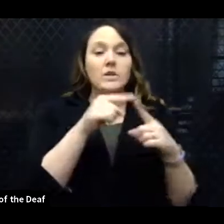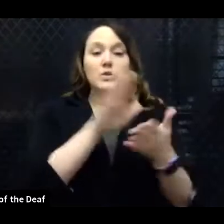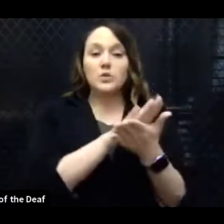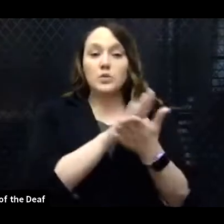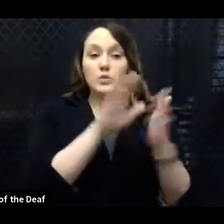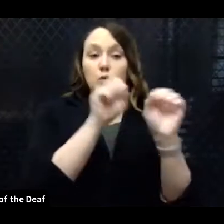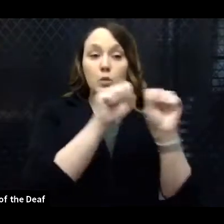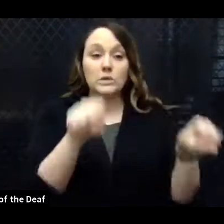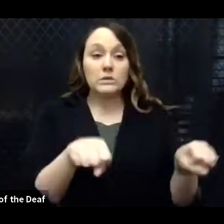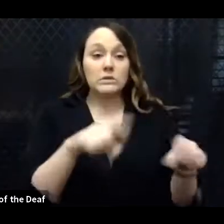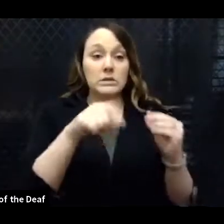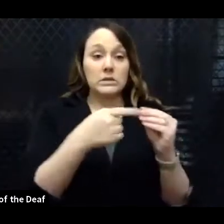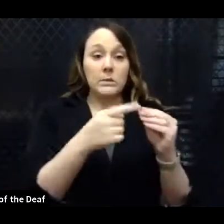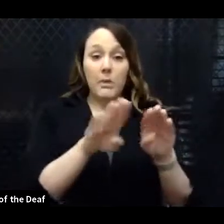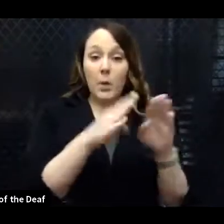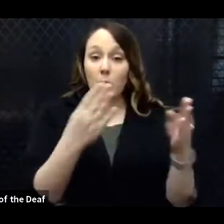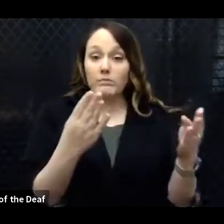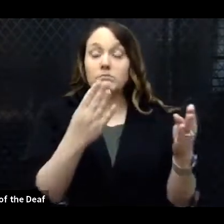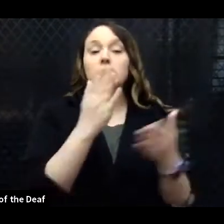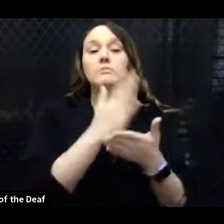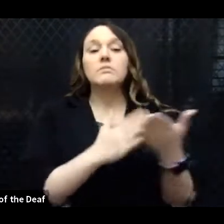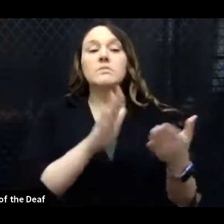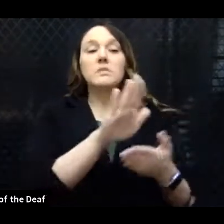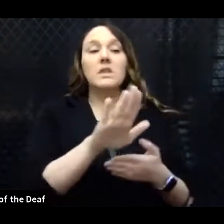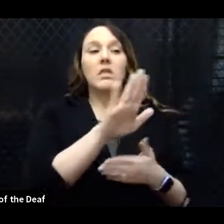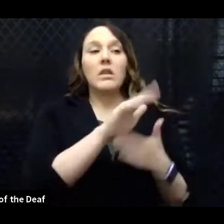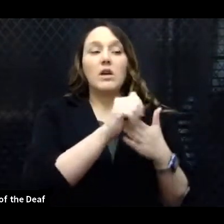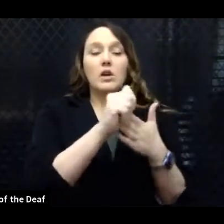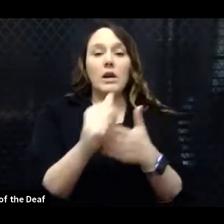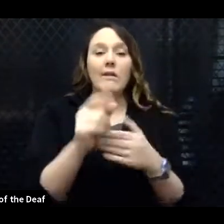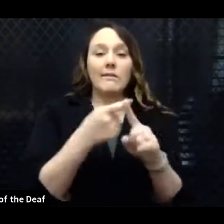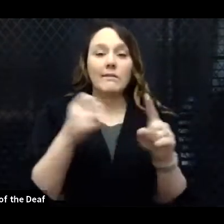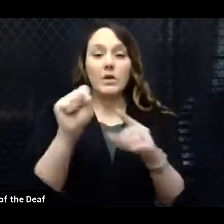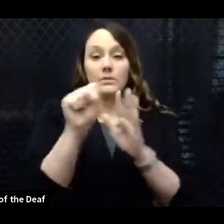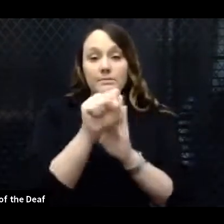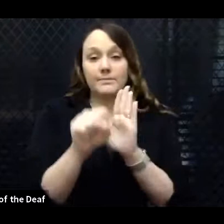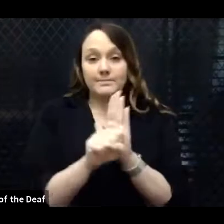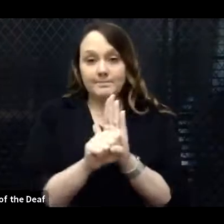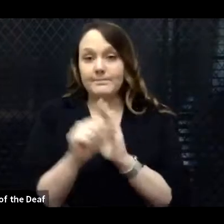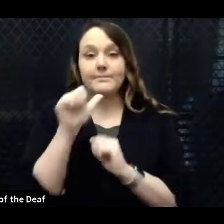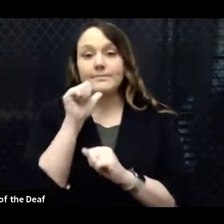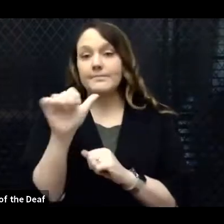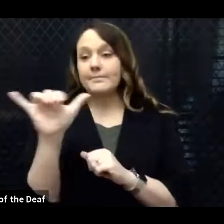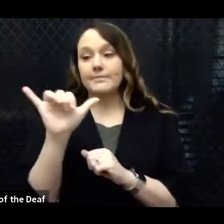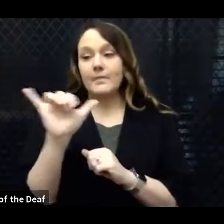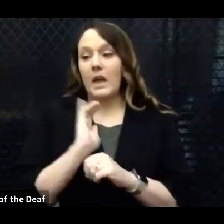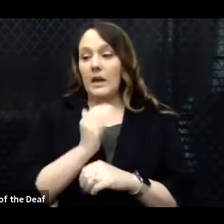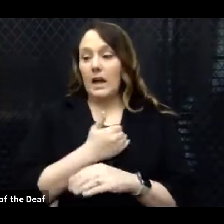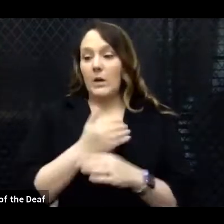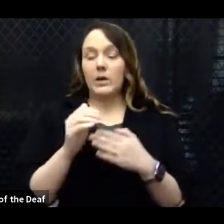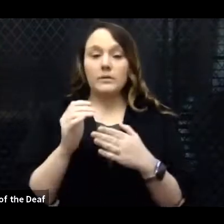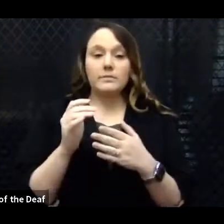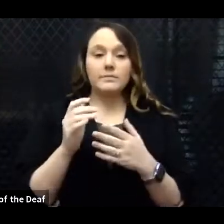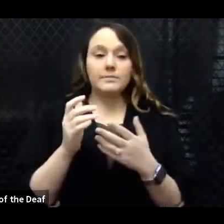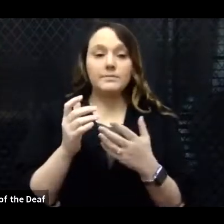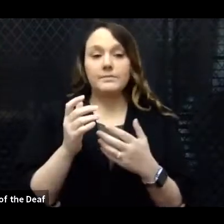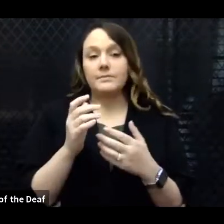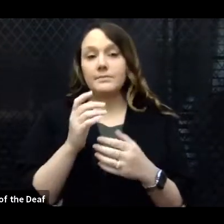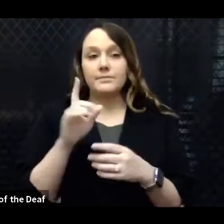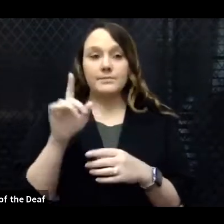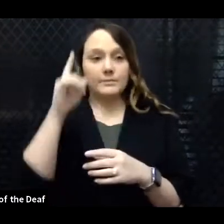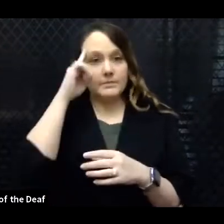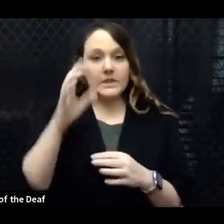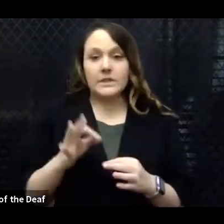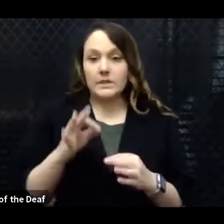reopening. Some of their guidance does come from the state. It's not like some of the guidance we get comes from the state. So some of the guidance will come